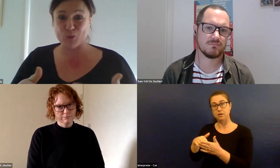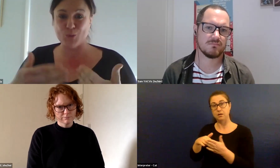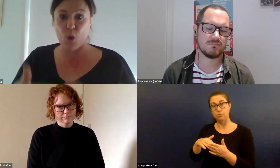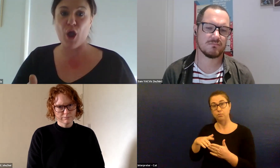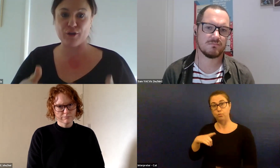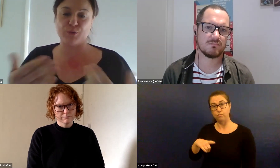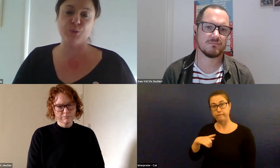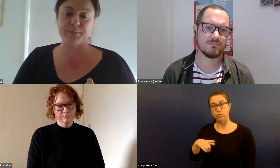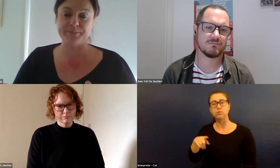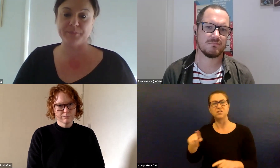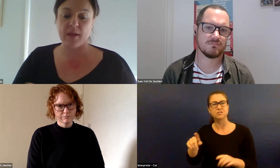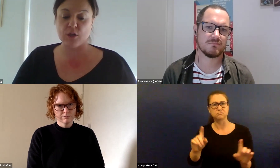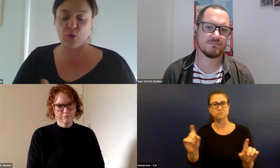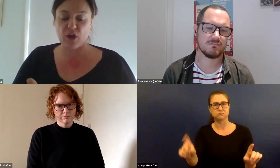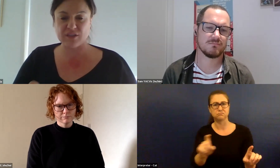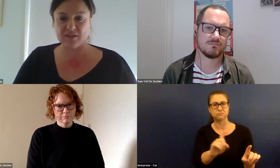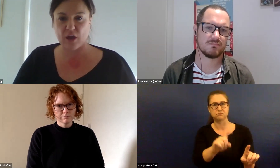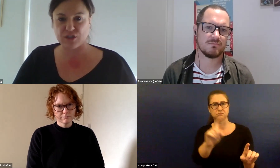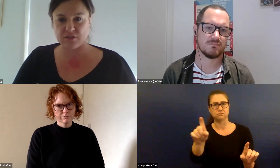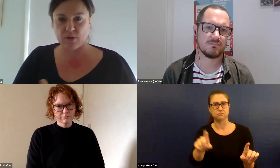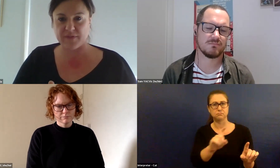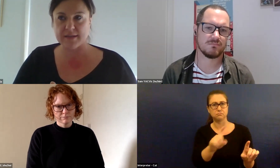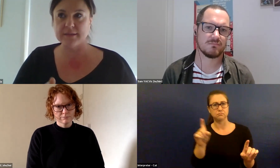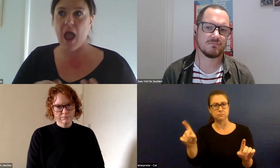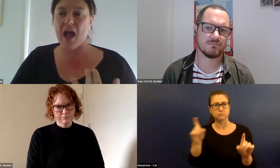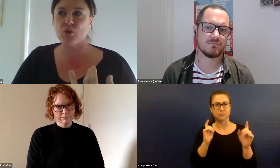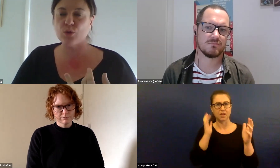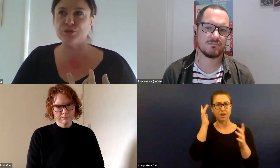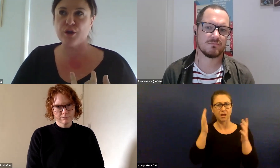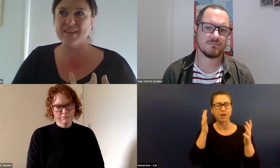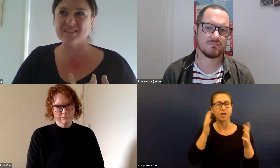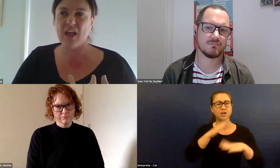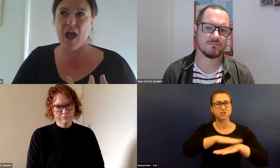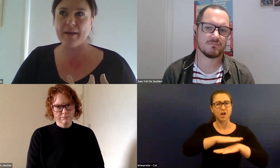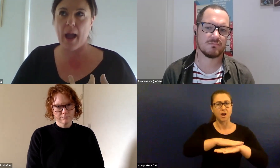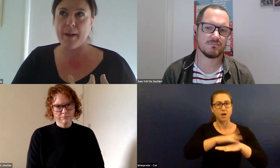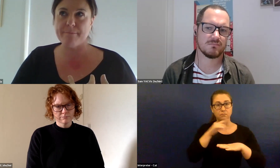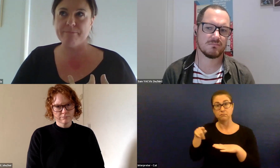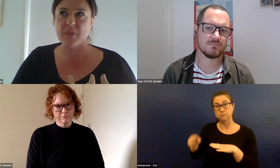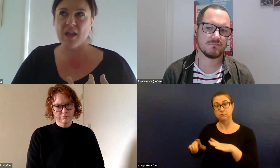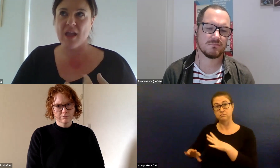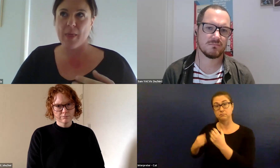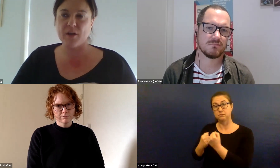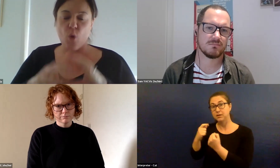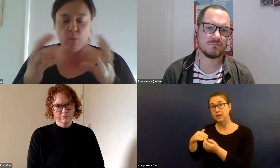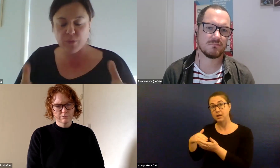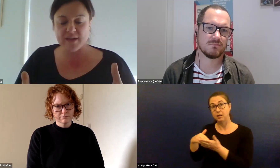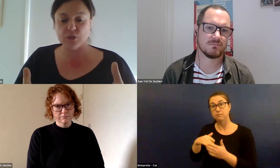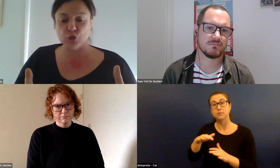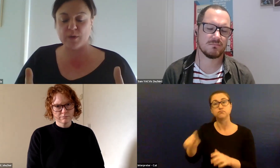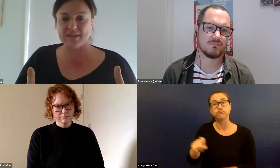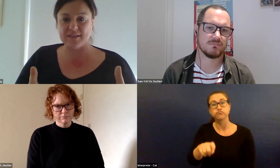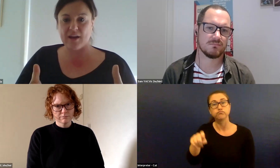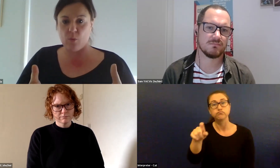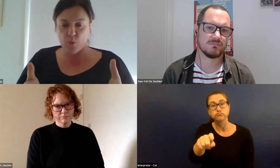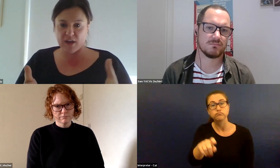how to work Zoom. So those are the sort of things. And also things like the normal thing that